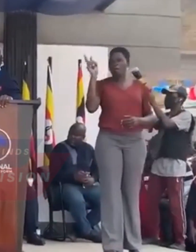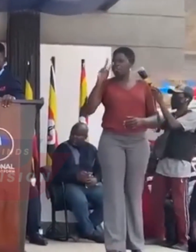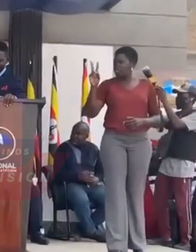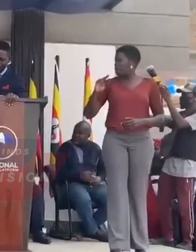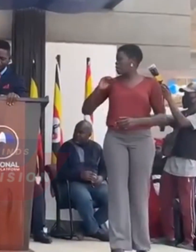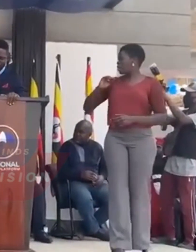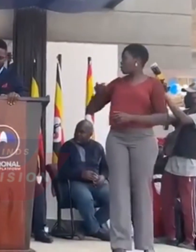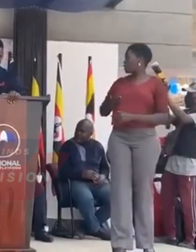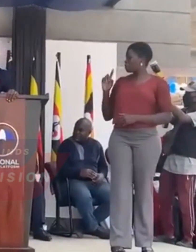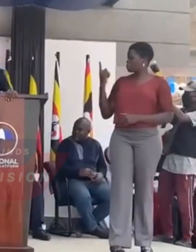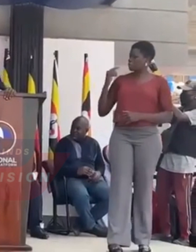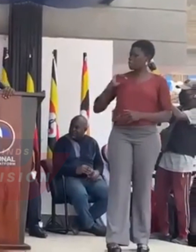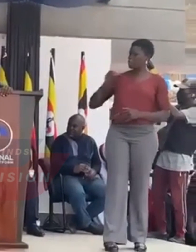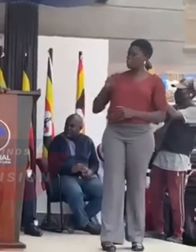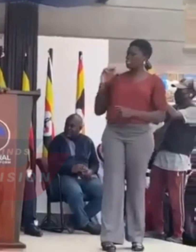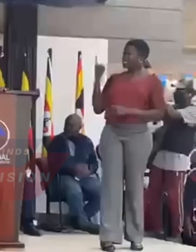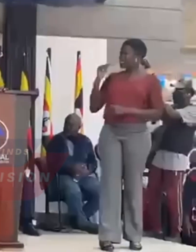Madam First Lady,